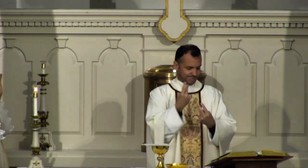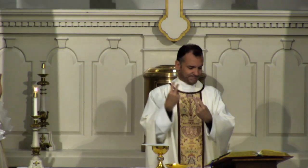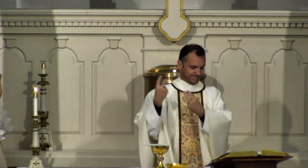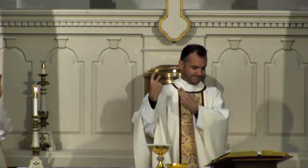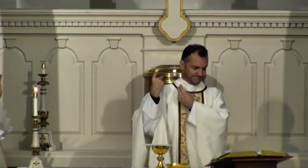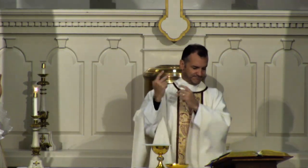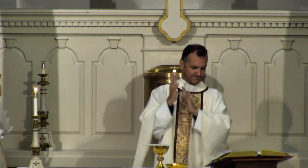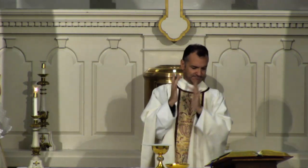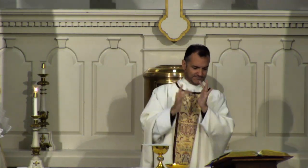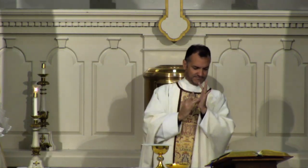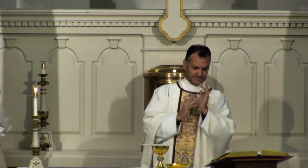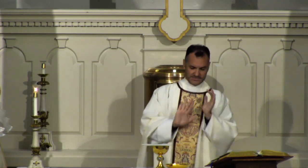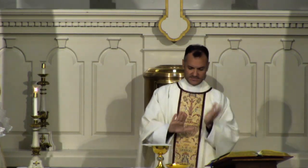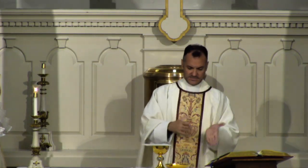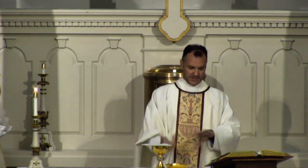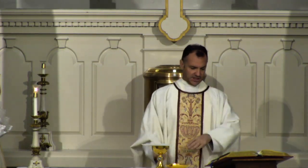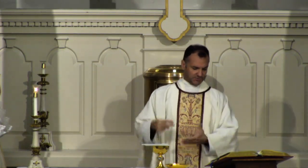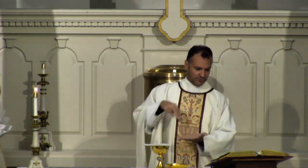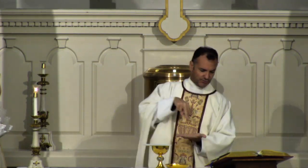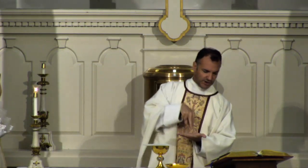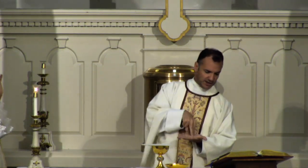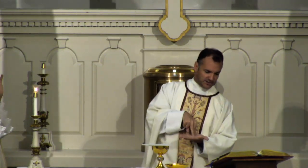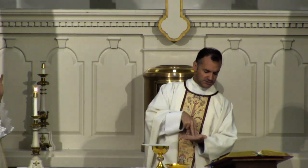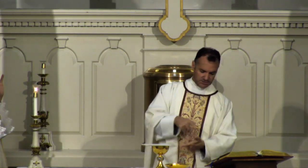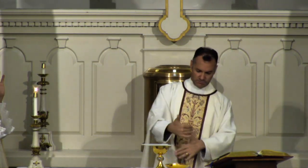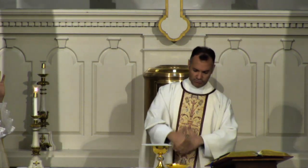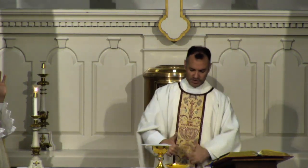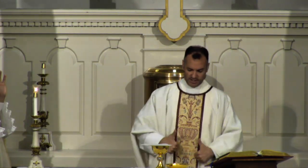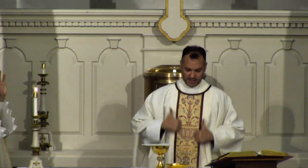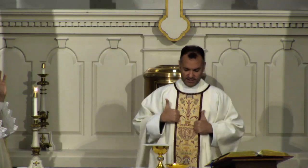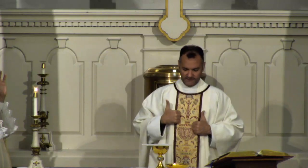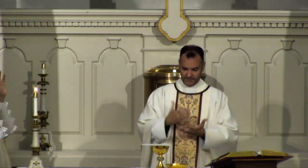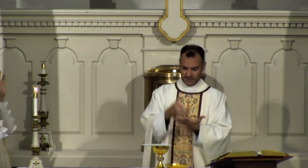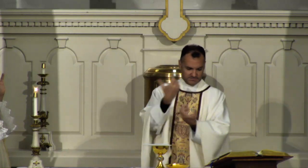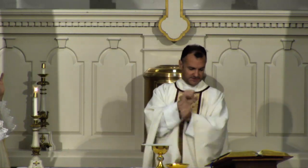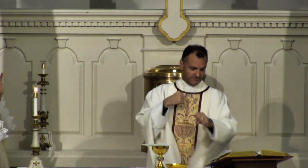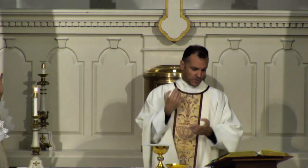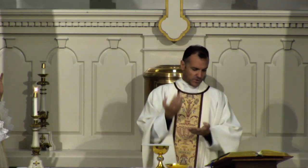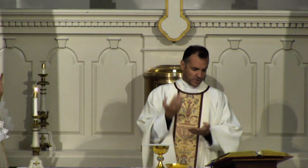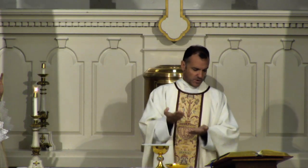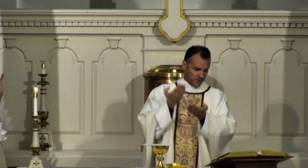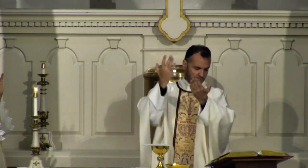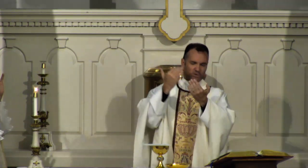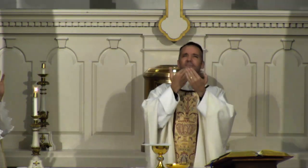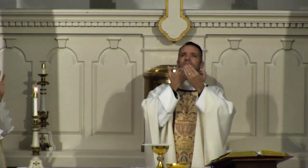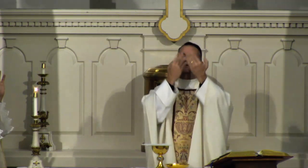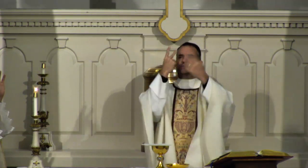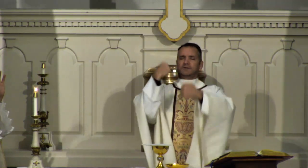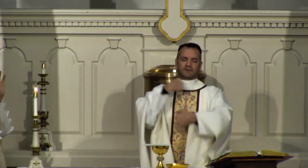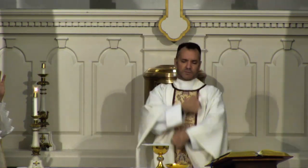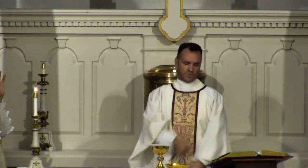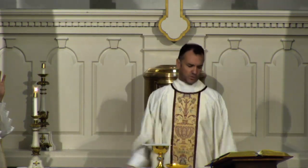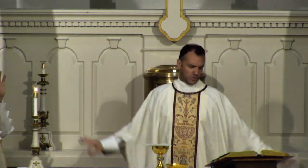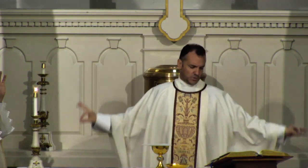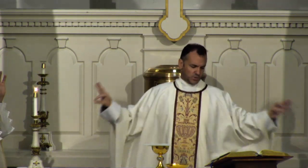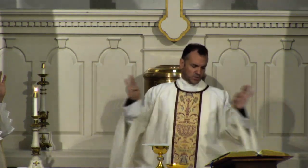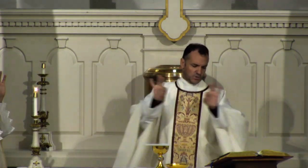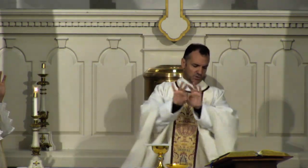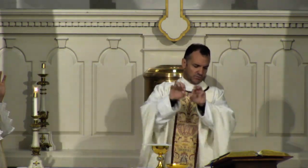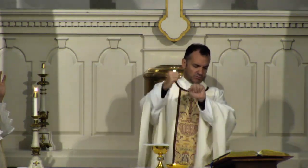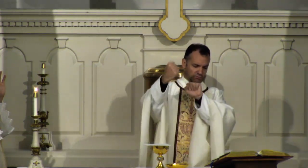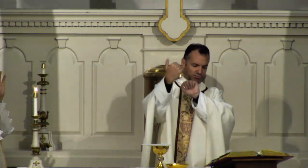Therefore, as we celebrate the memorial of his death and resurrection, we offer you, Lord, the bread of life and the chalice of